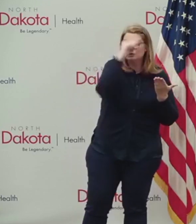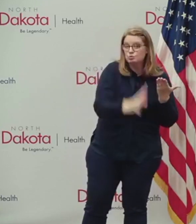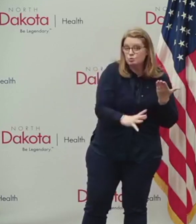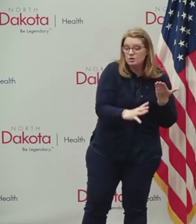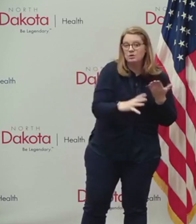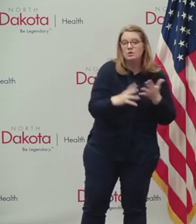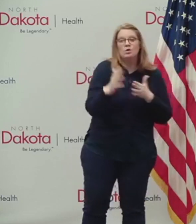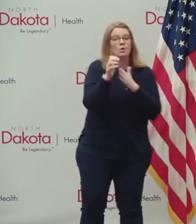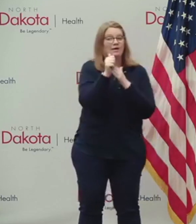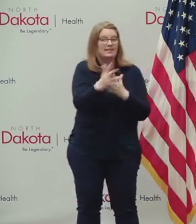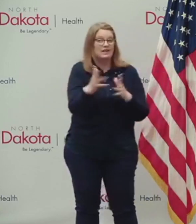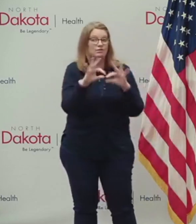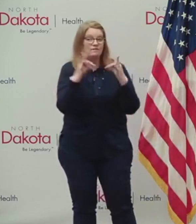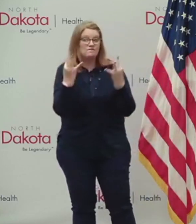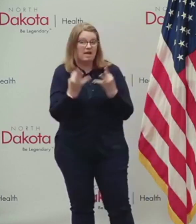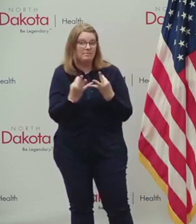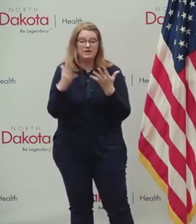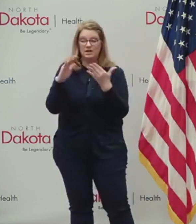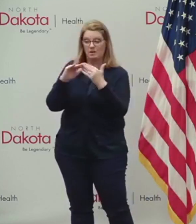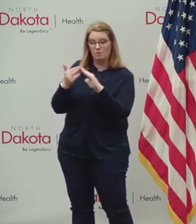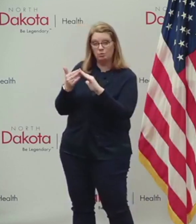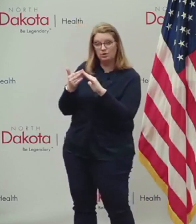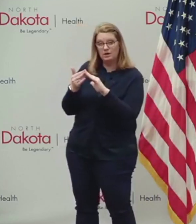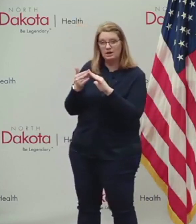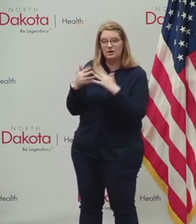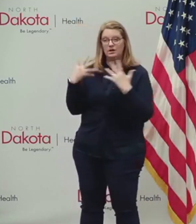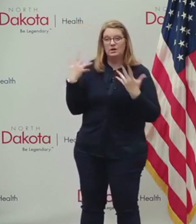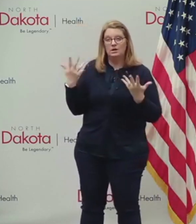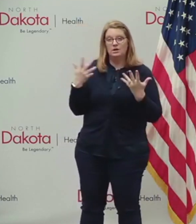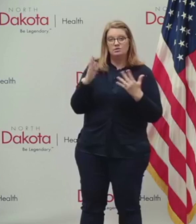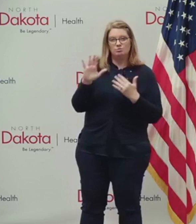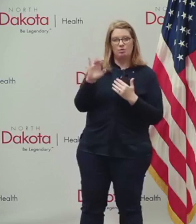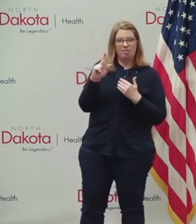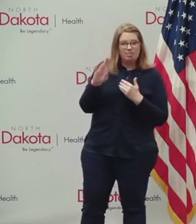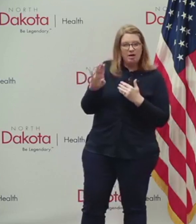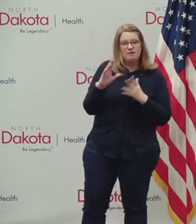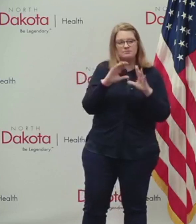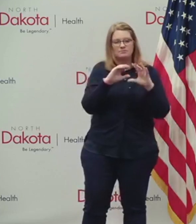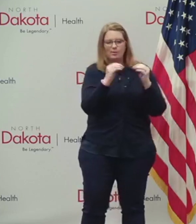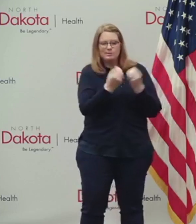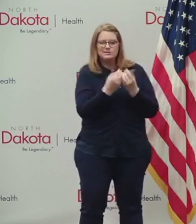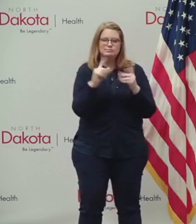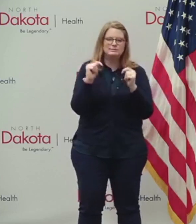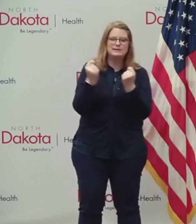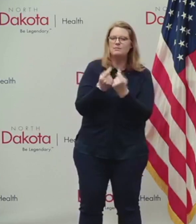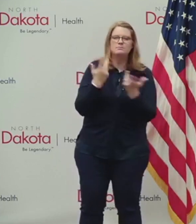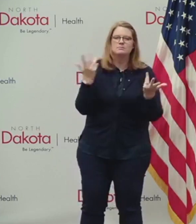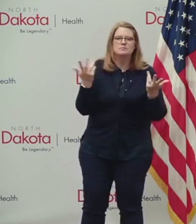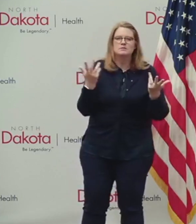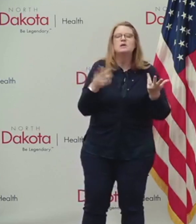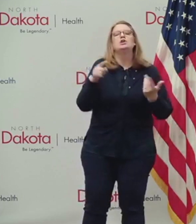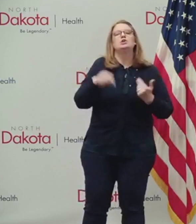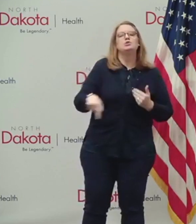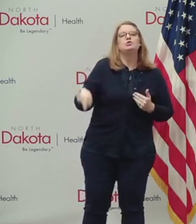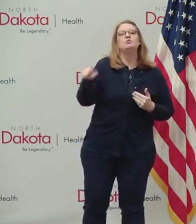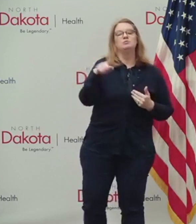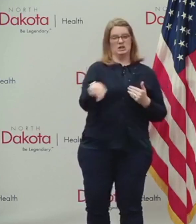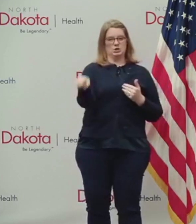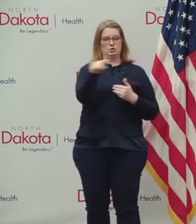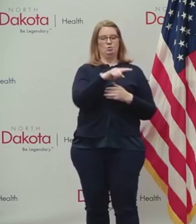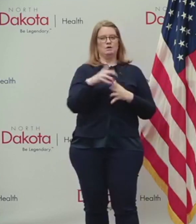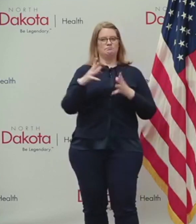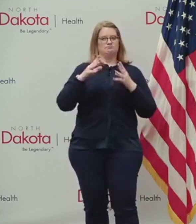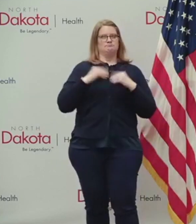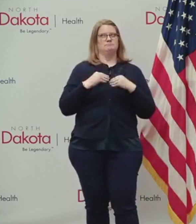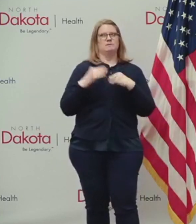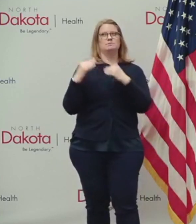in your family, your community, your club, your organization, your team. You can be the one that helps set the pace, that helps slow